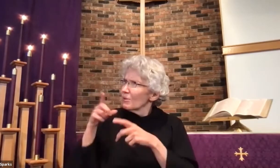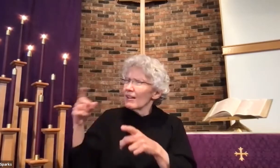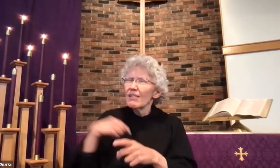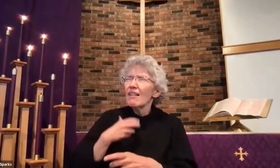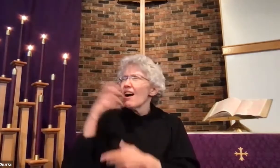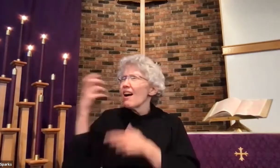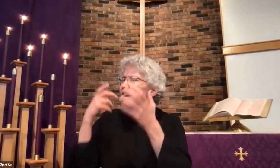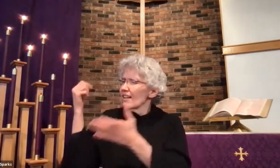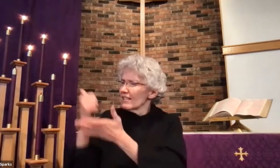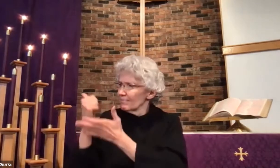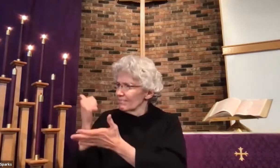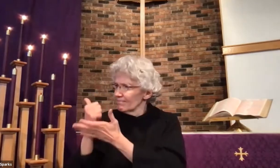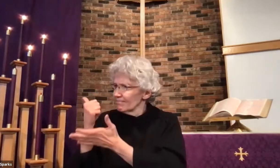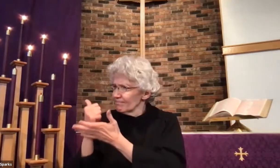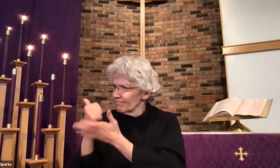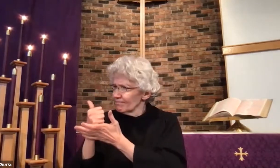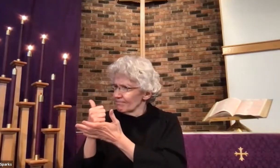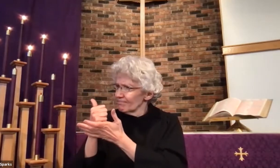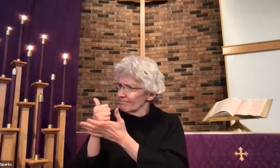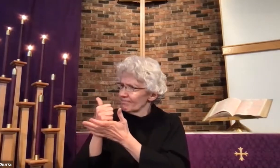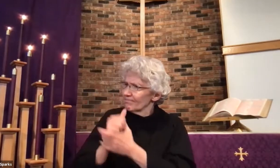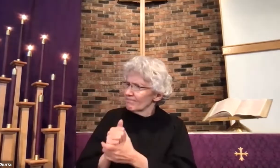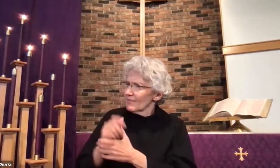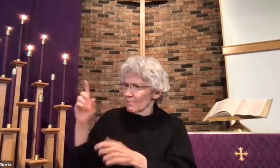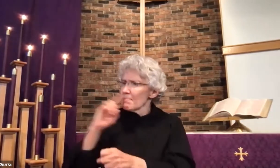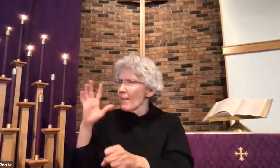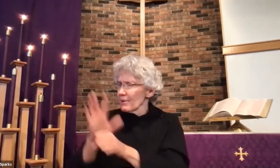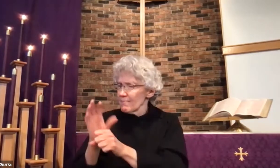Lord, listen to my cry for help.